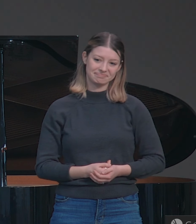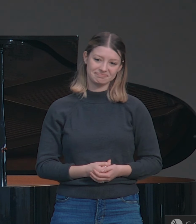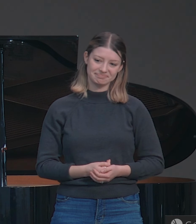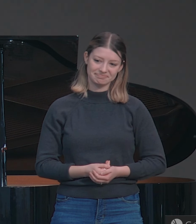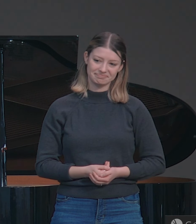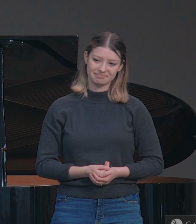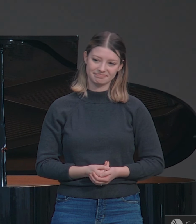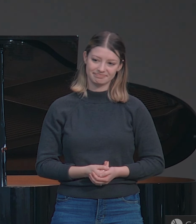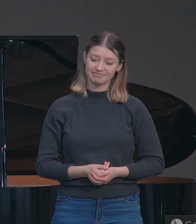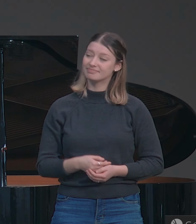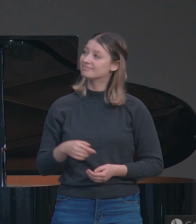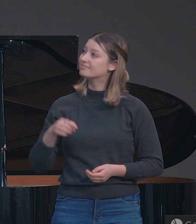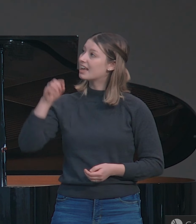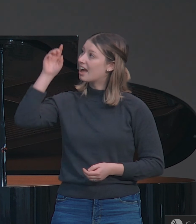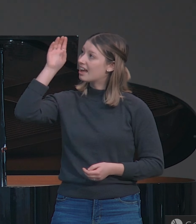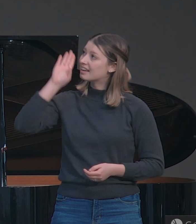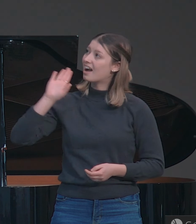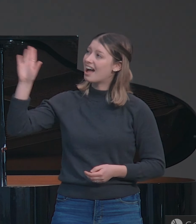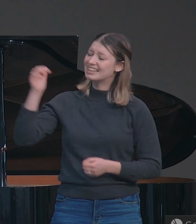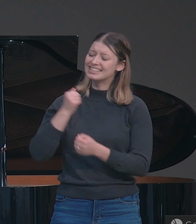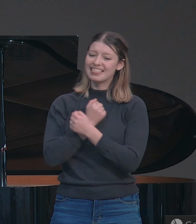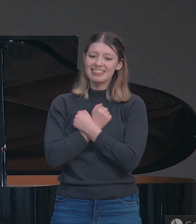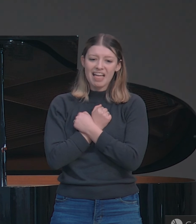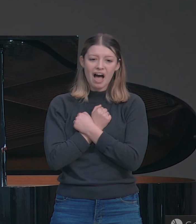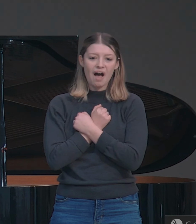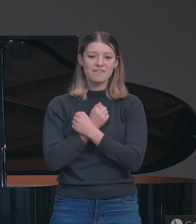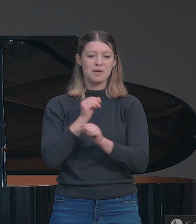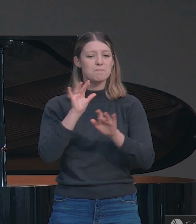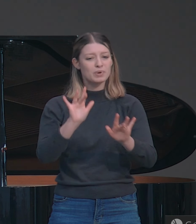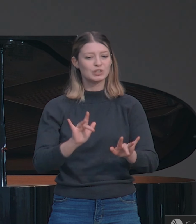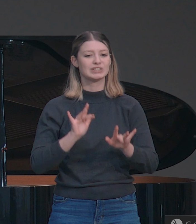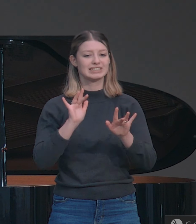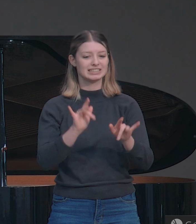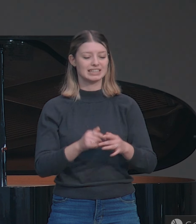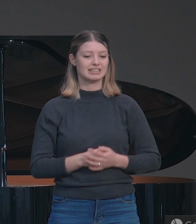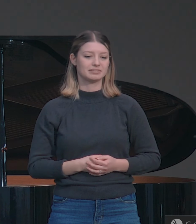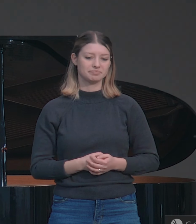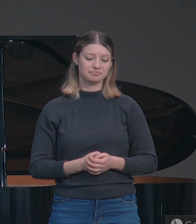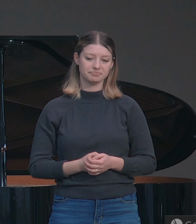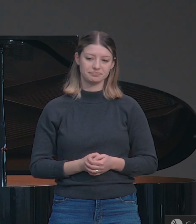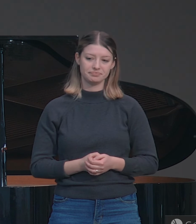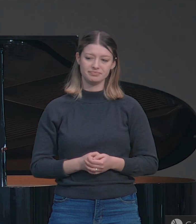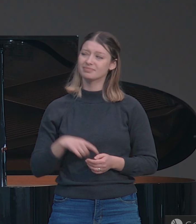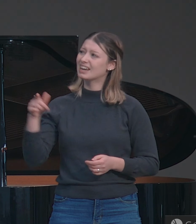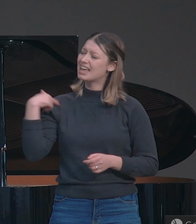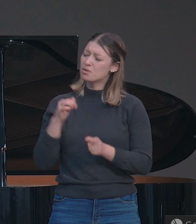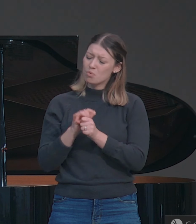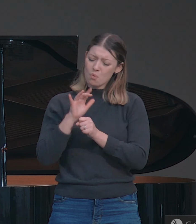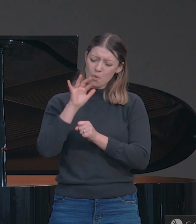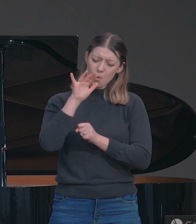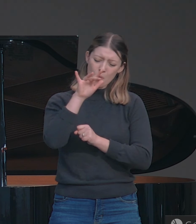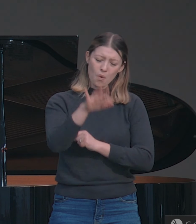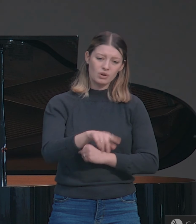God's love of mercy. God's abundant grace.